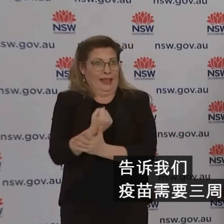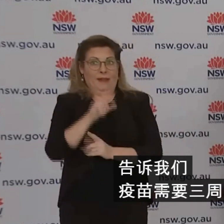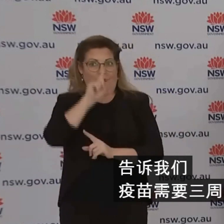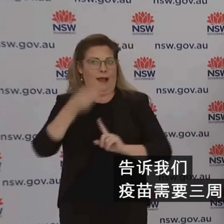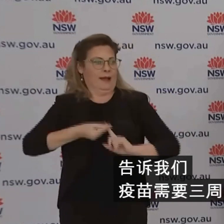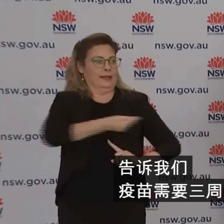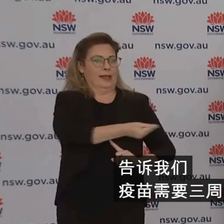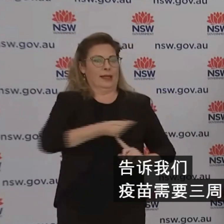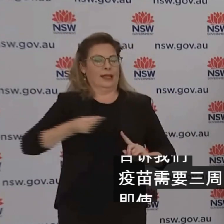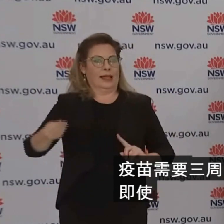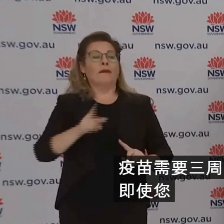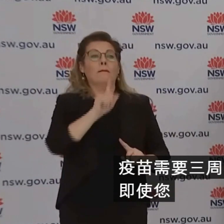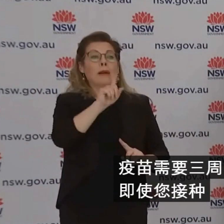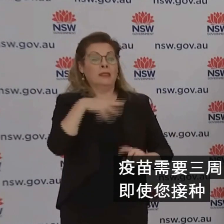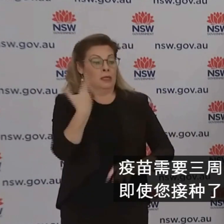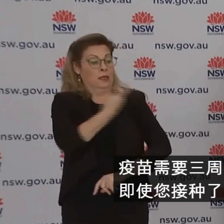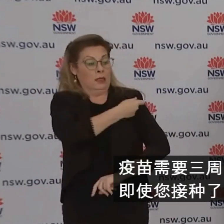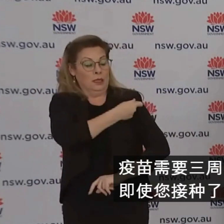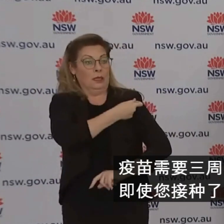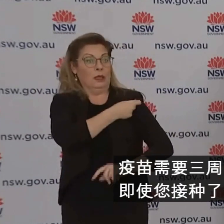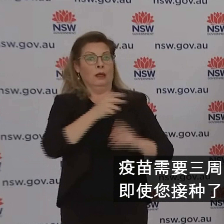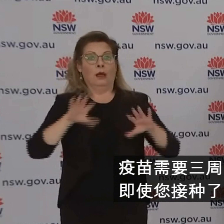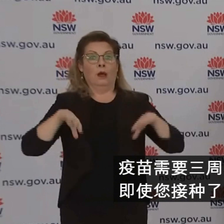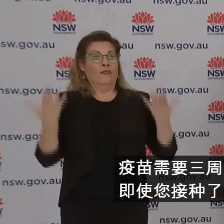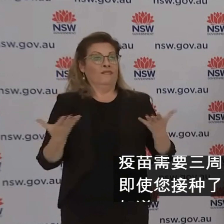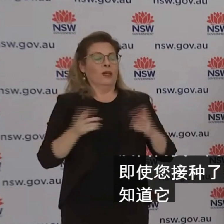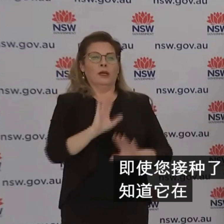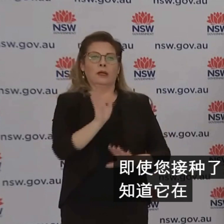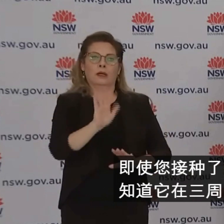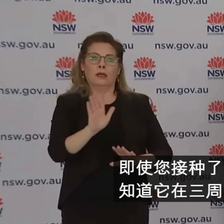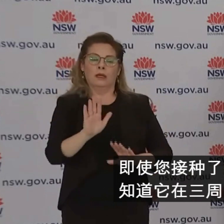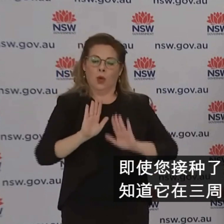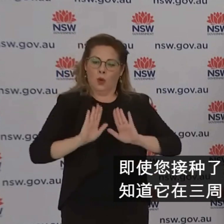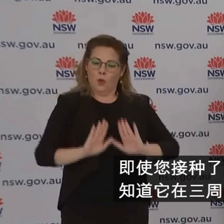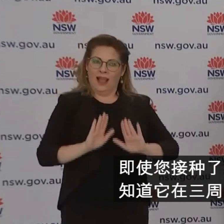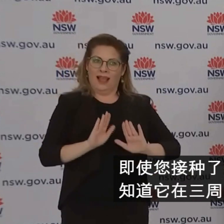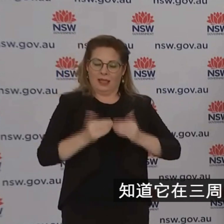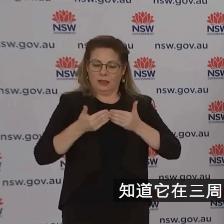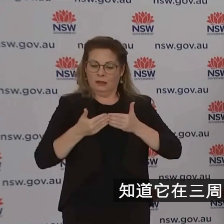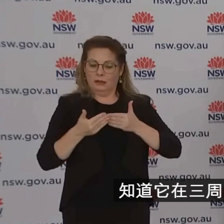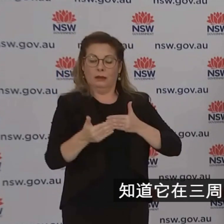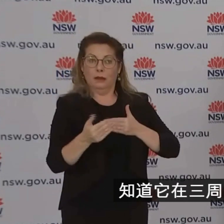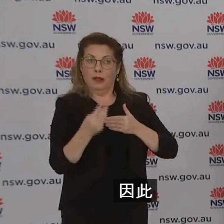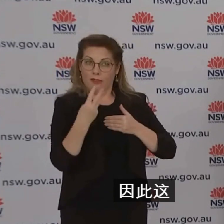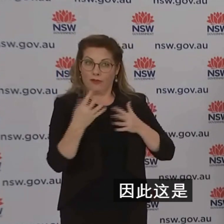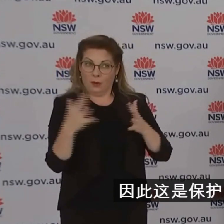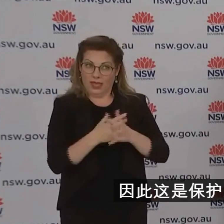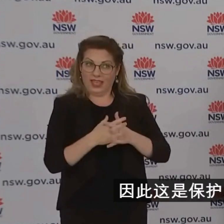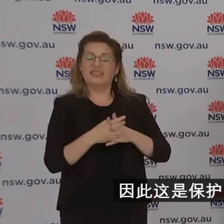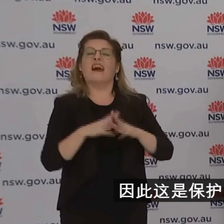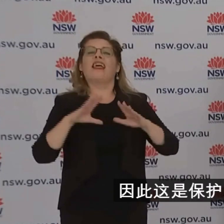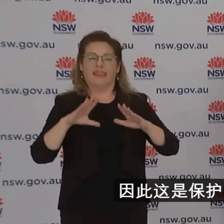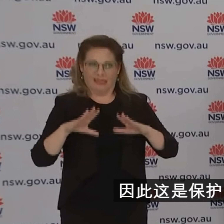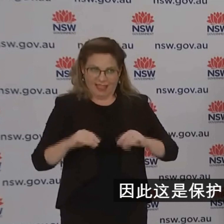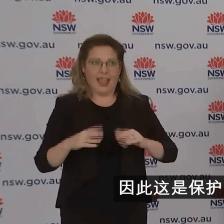be effective. And that's why, even though you have the jab, please know that it does not protect you until 3 weeks. So the best